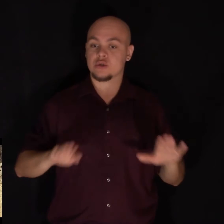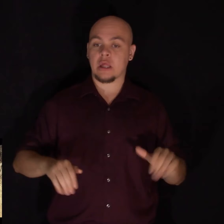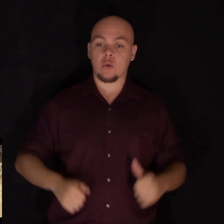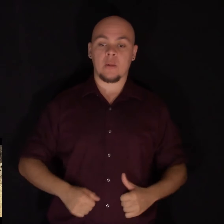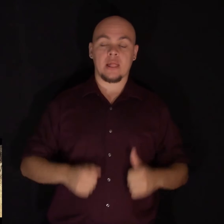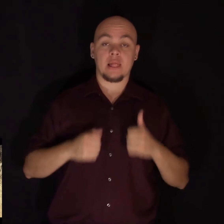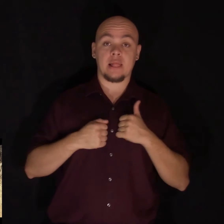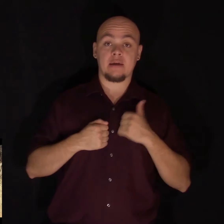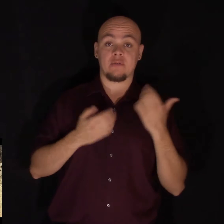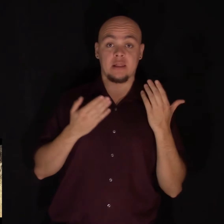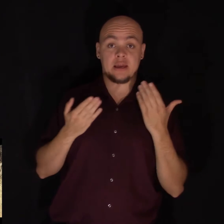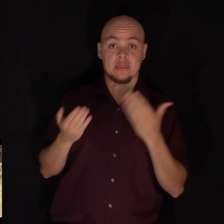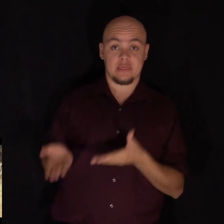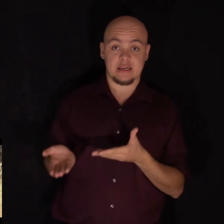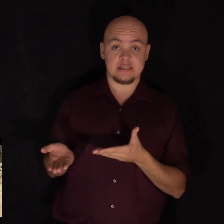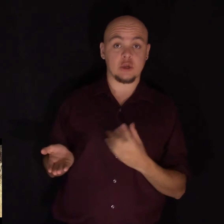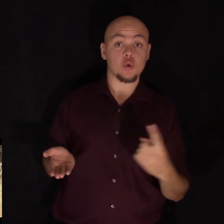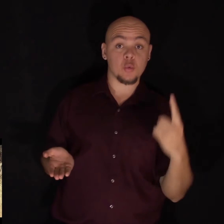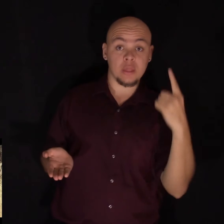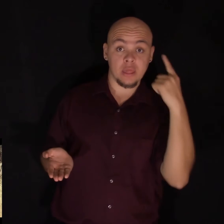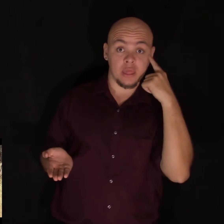this, you wouldn't think,